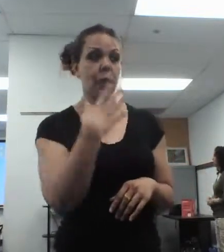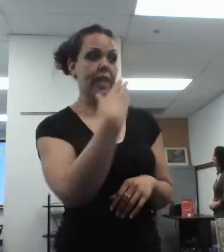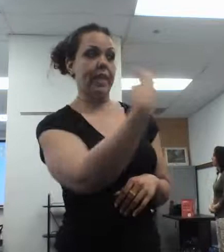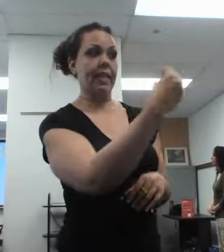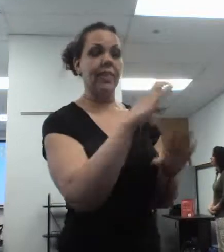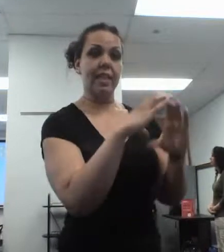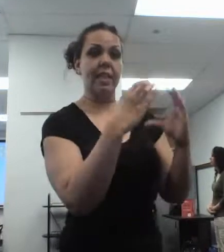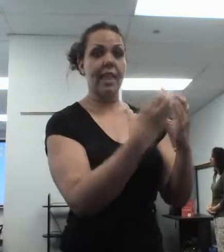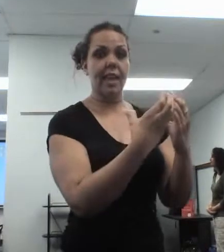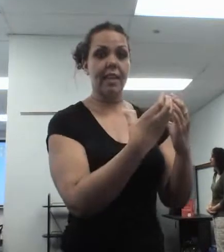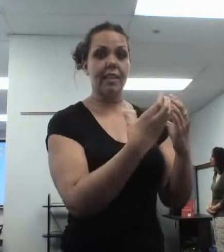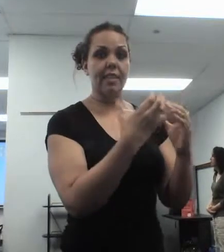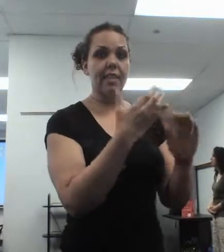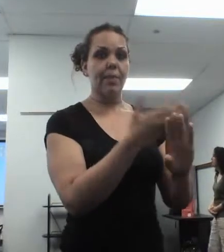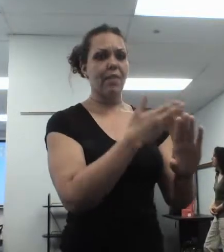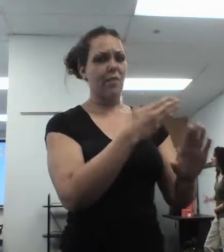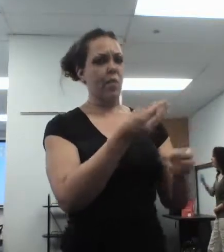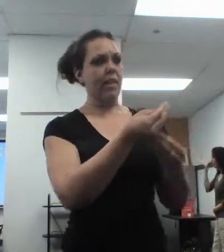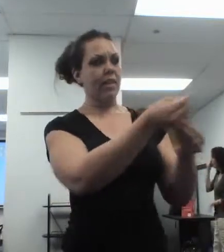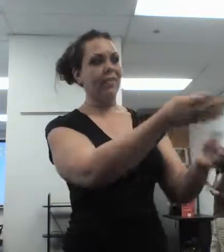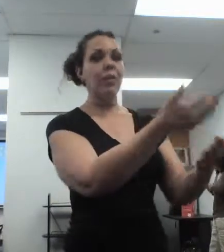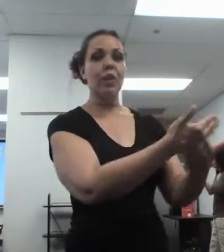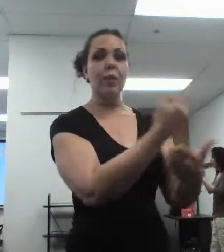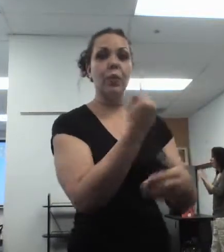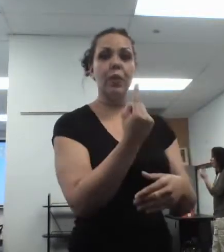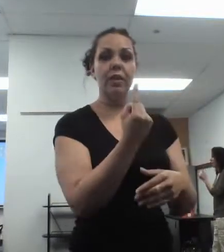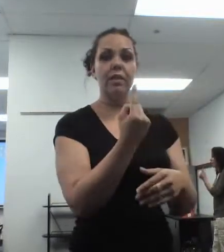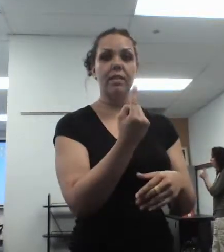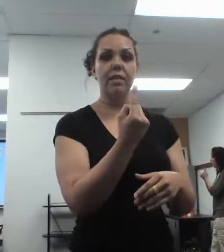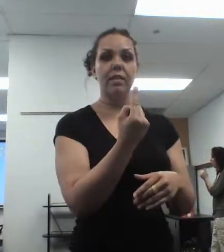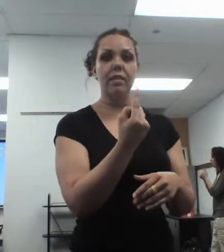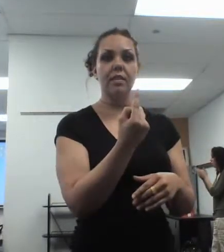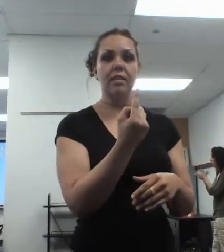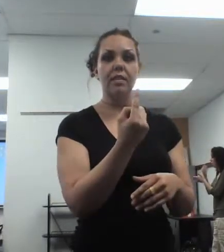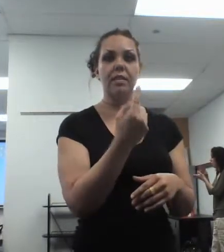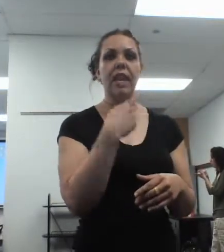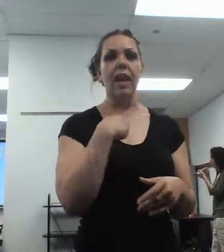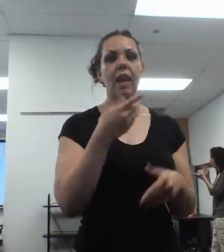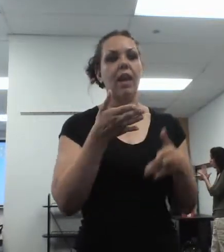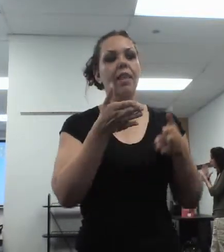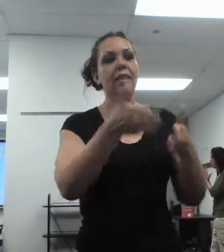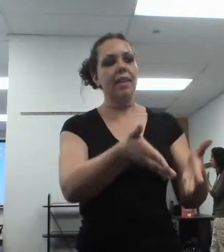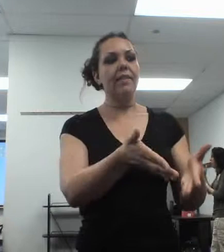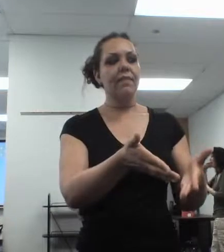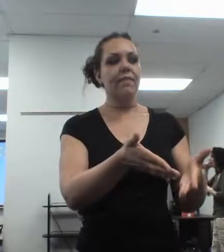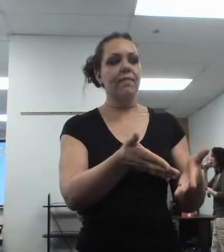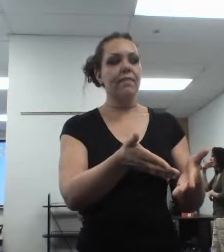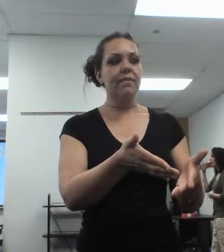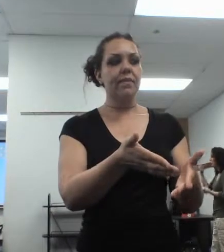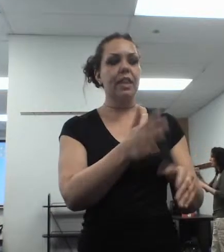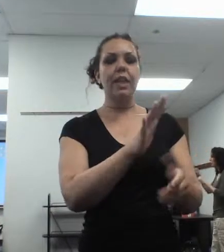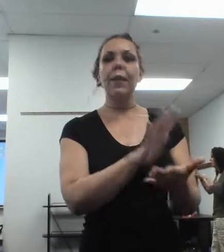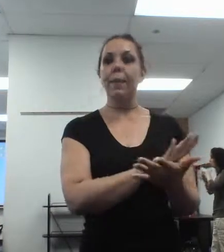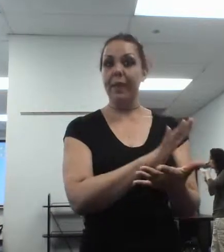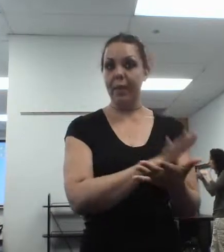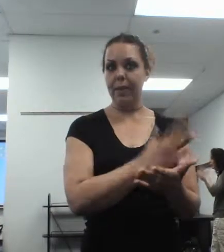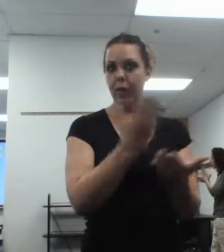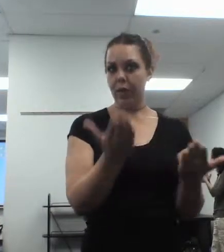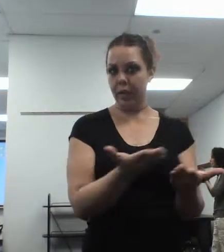scan it in on Oasis for this class, so you can always just print it. But again, if not, take a regular sheet of paper